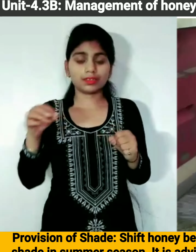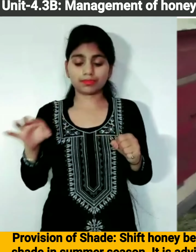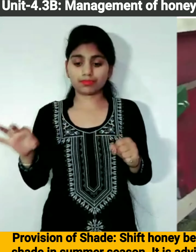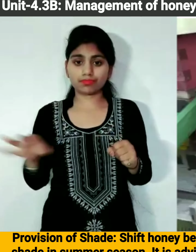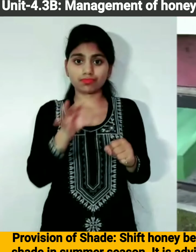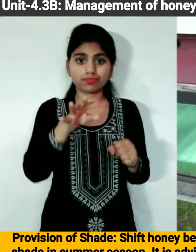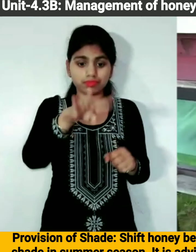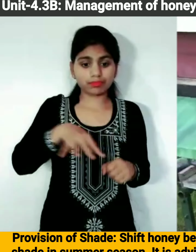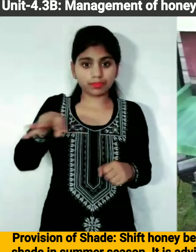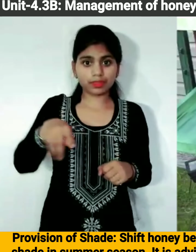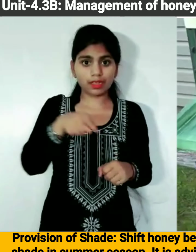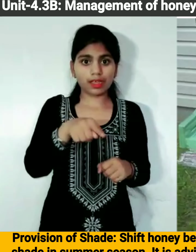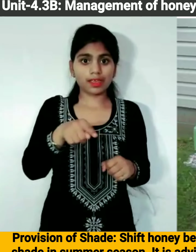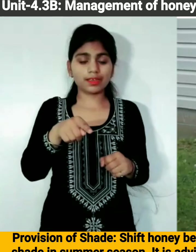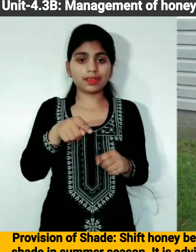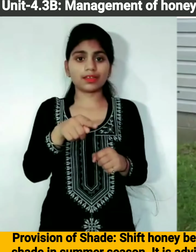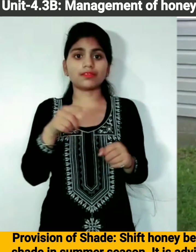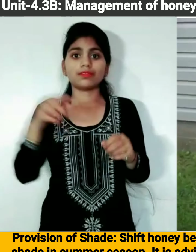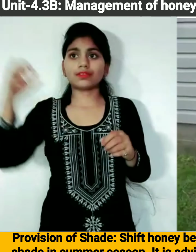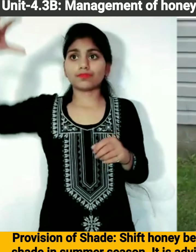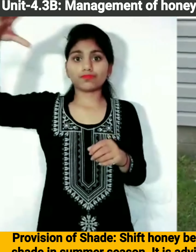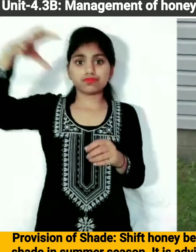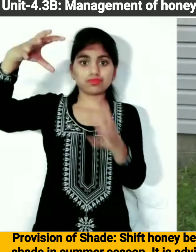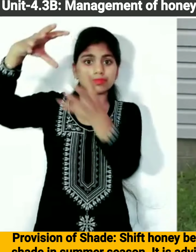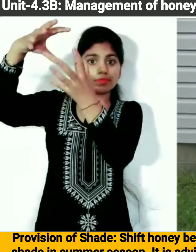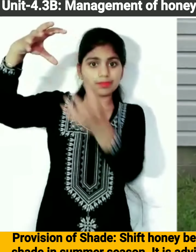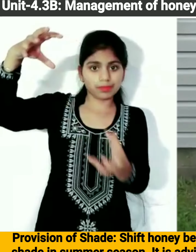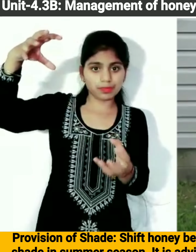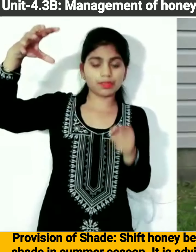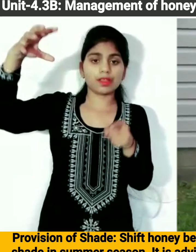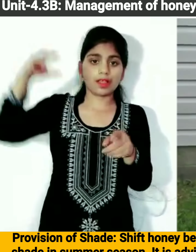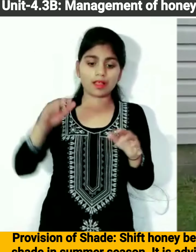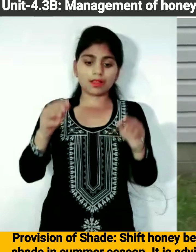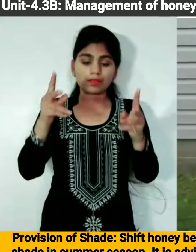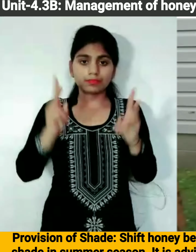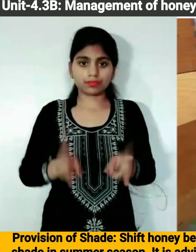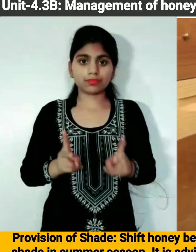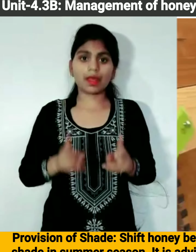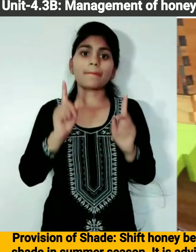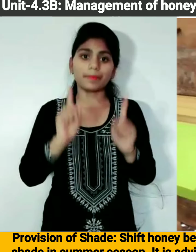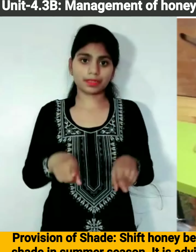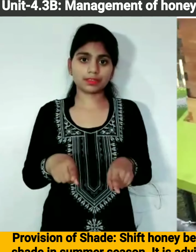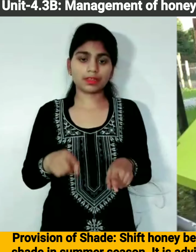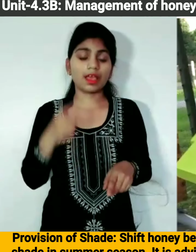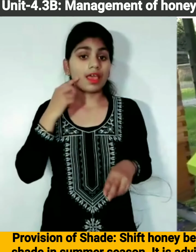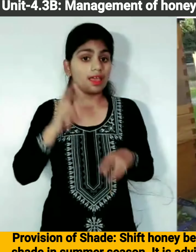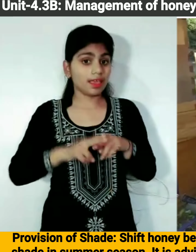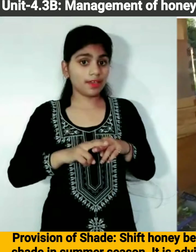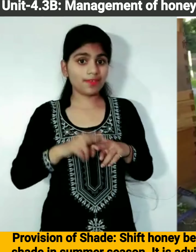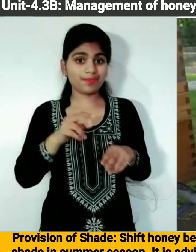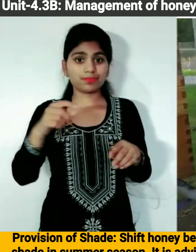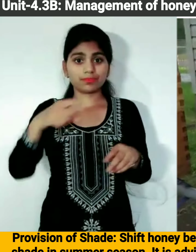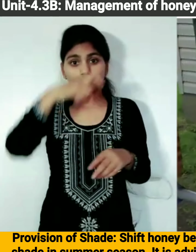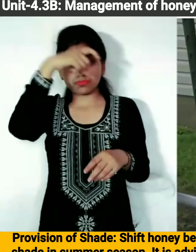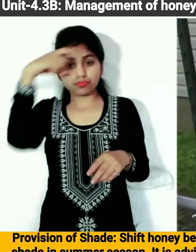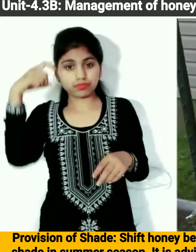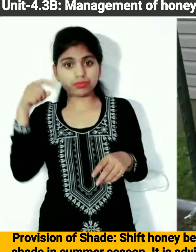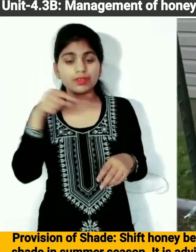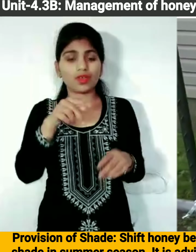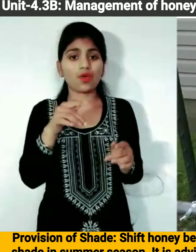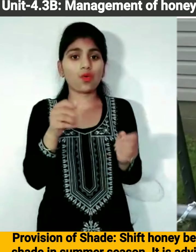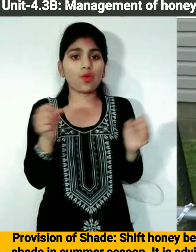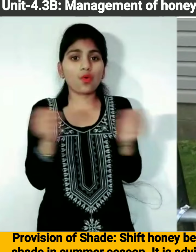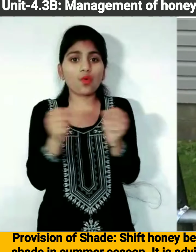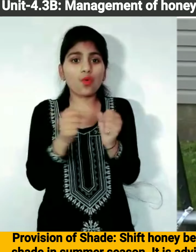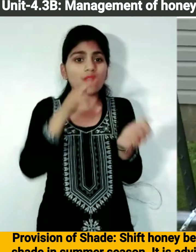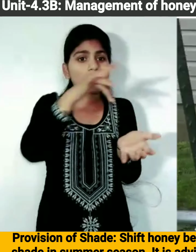cool shade in summer season. It is advisable that the beekeepers